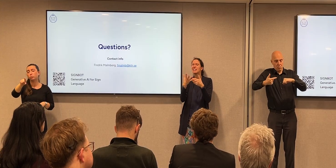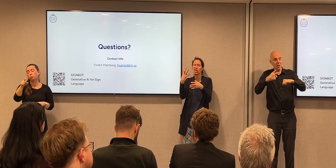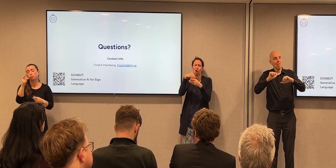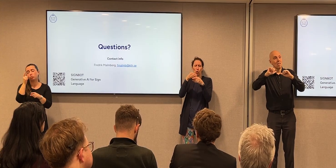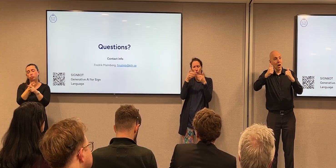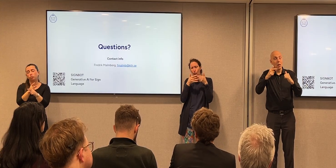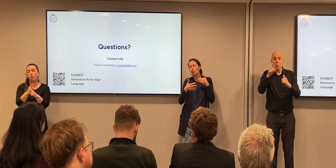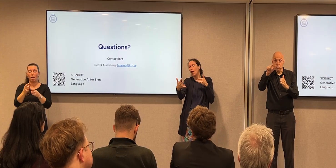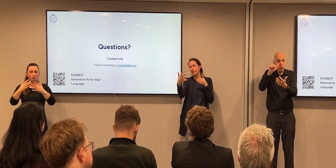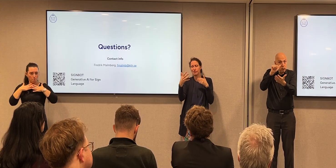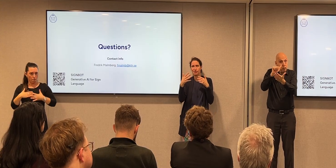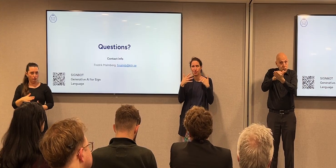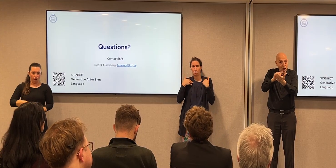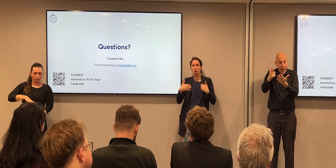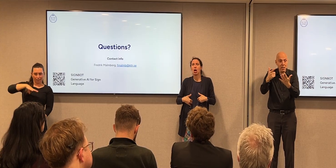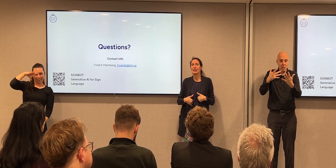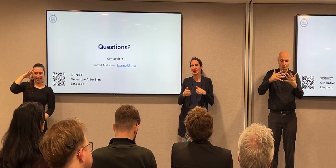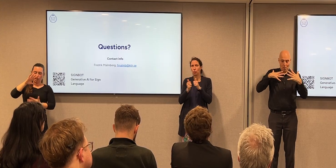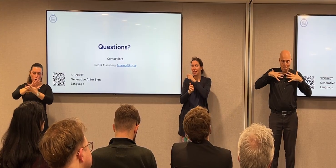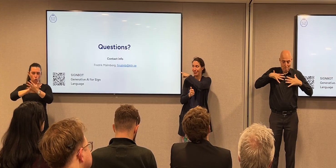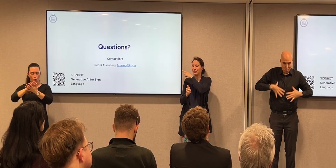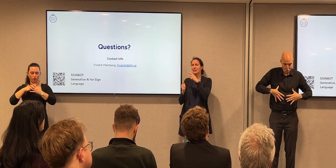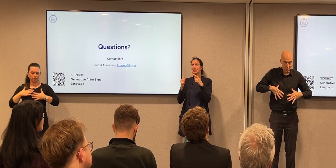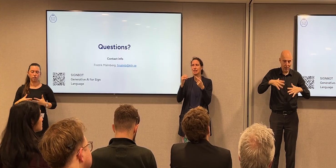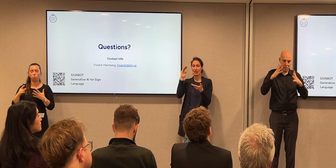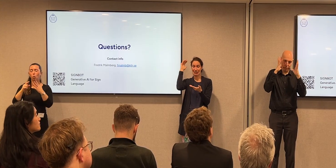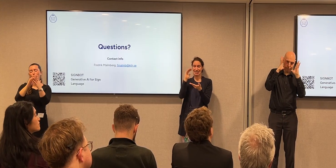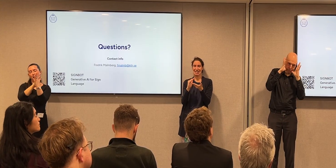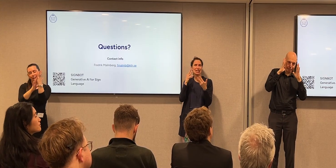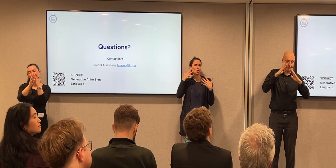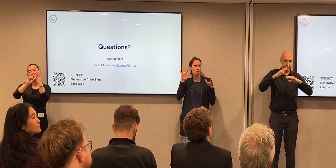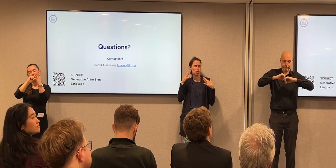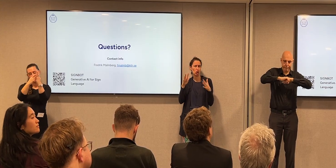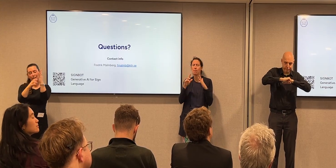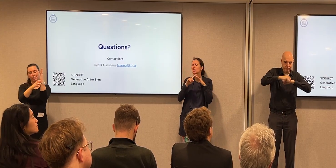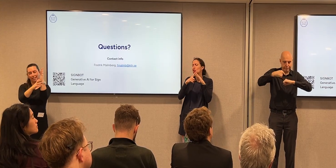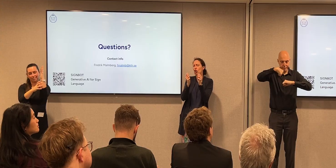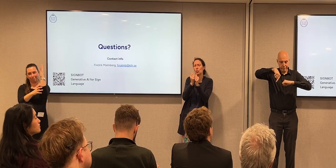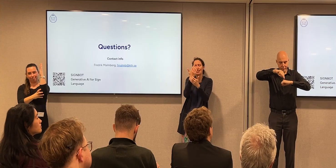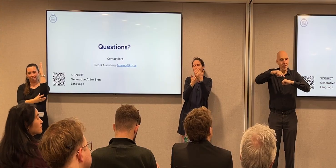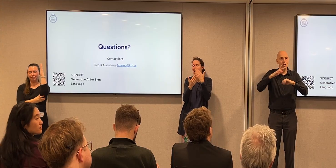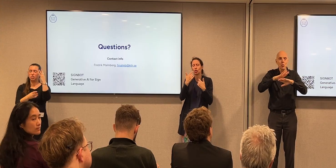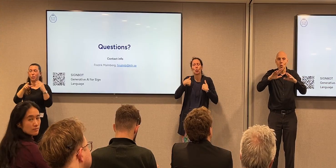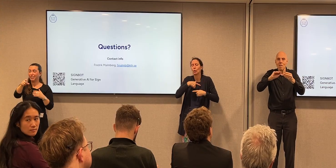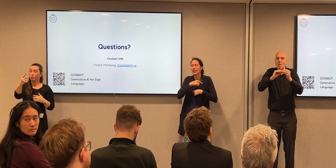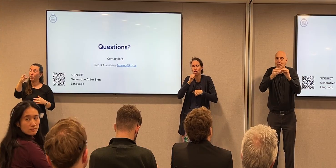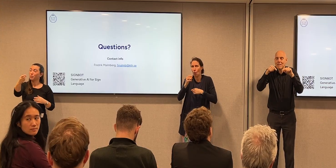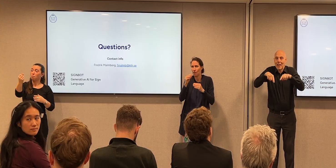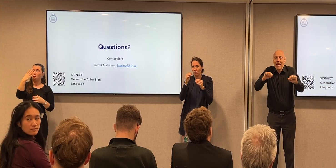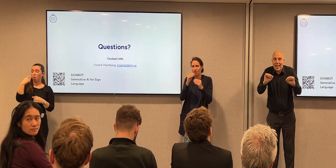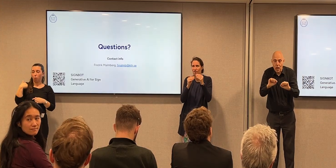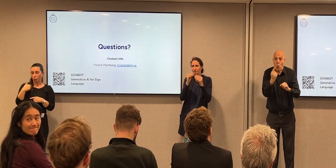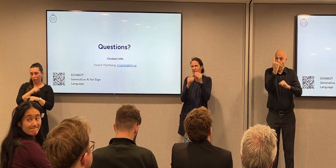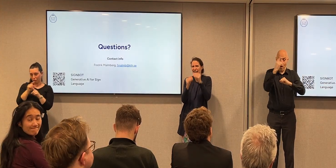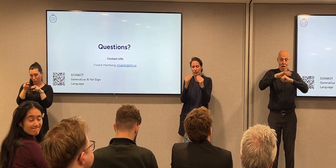this temporal denoising. But we started with the hands. So we don't fix that. I'm sorry.